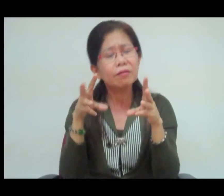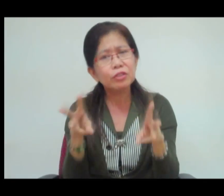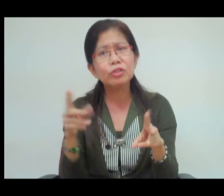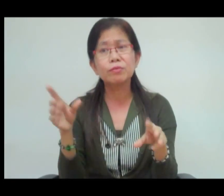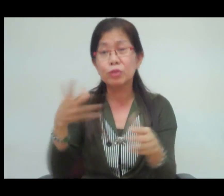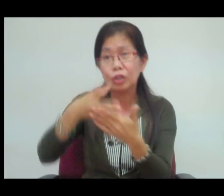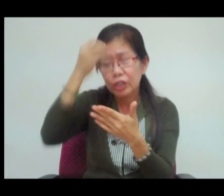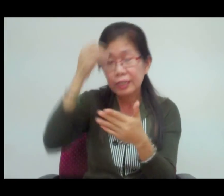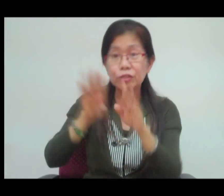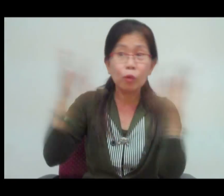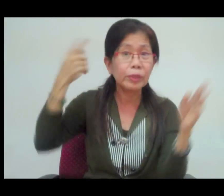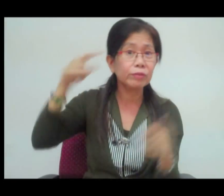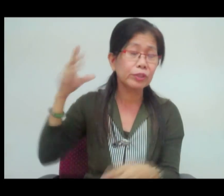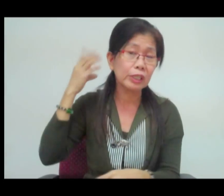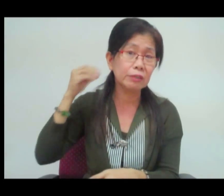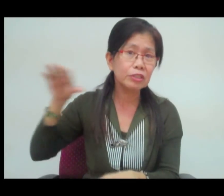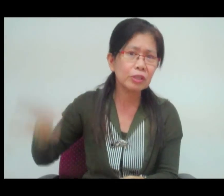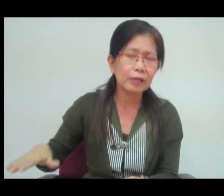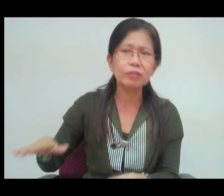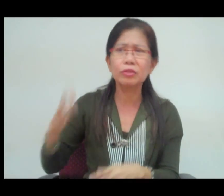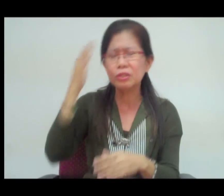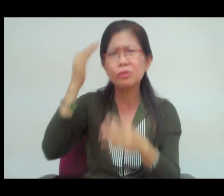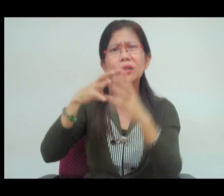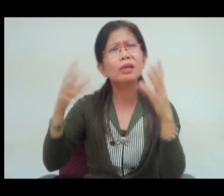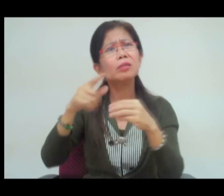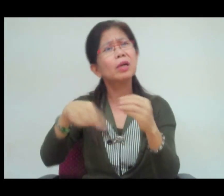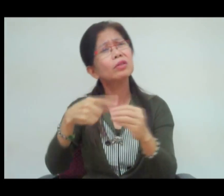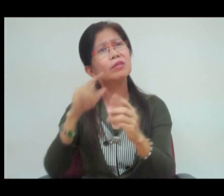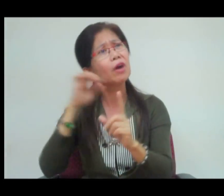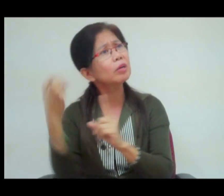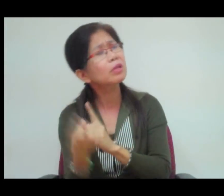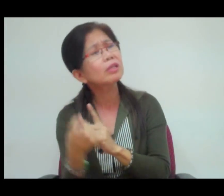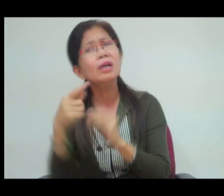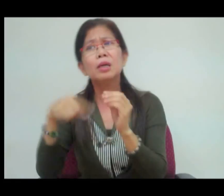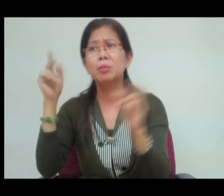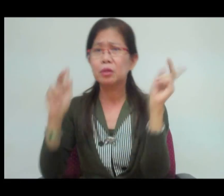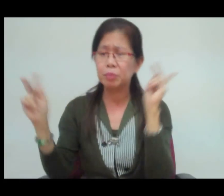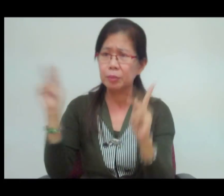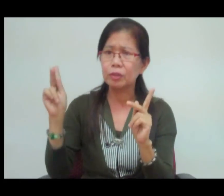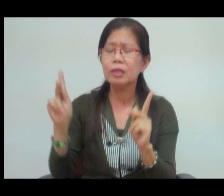avenues for learning is open for the hearing child. So he knows a lot about the environment, about people.